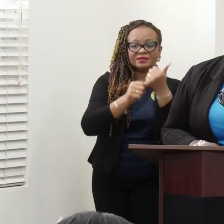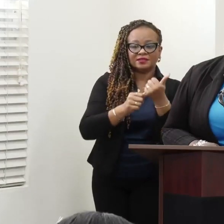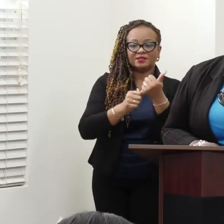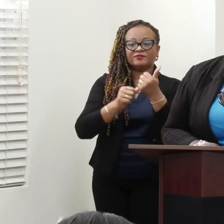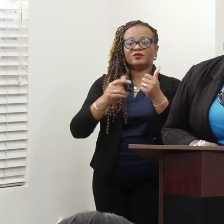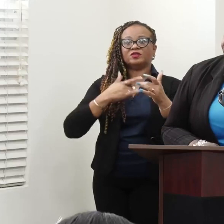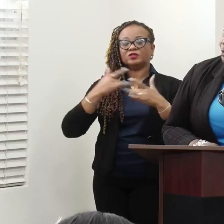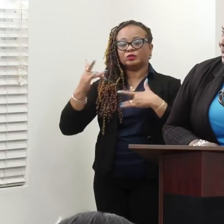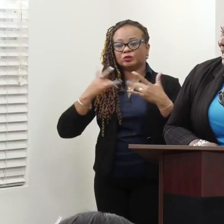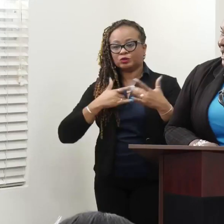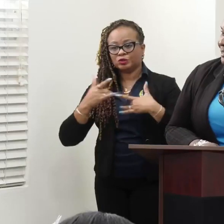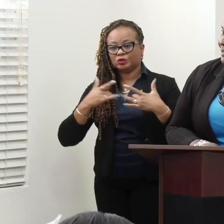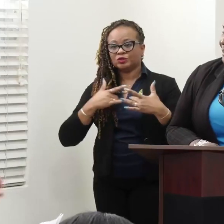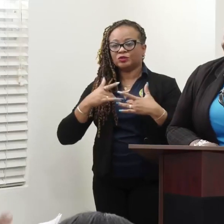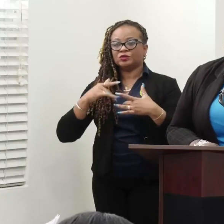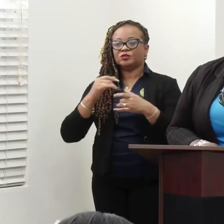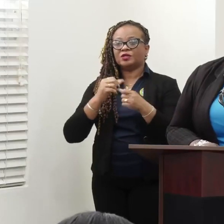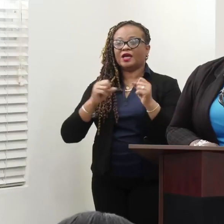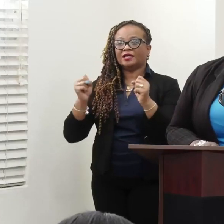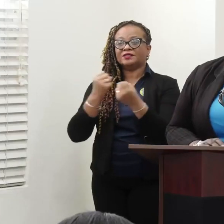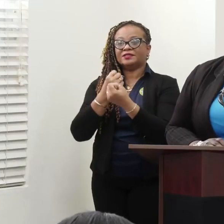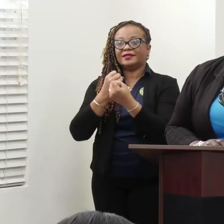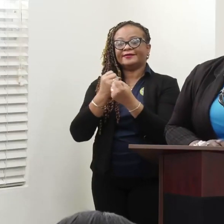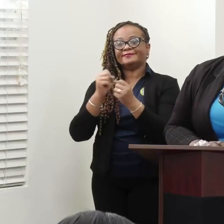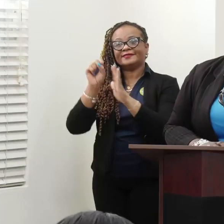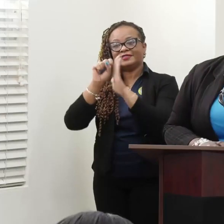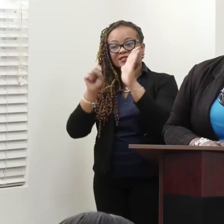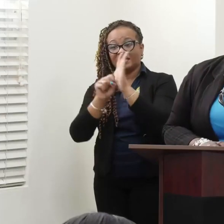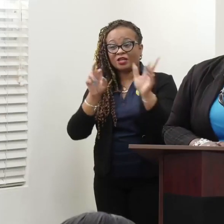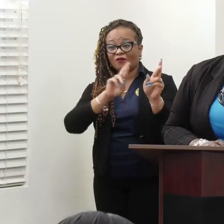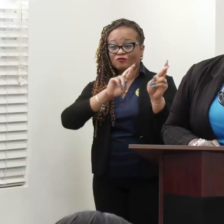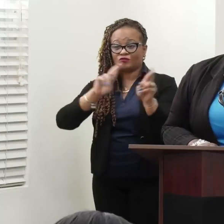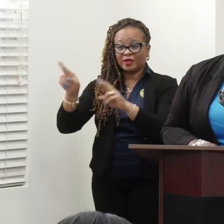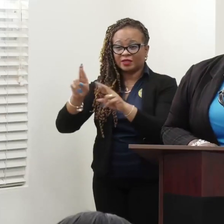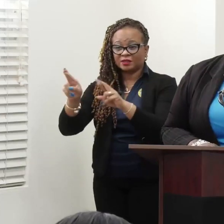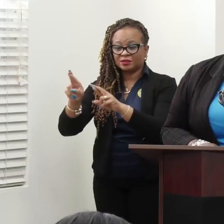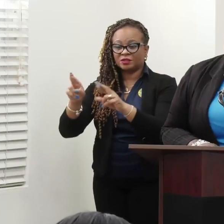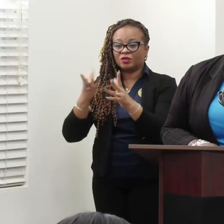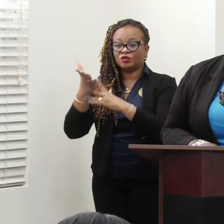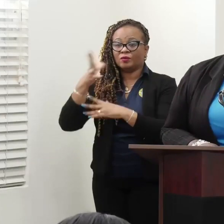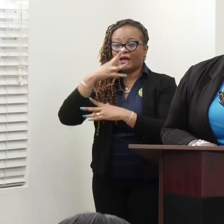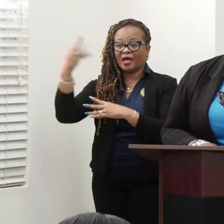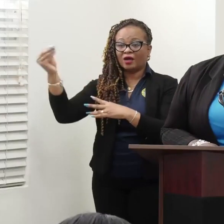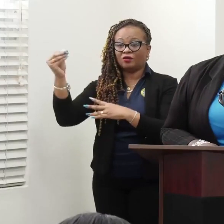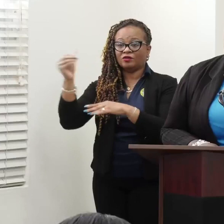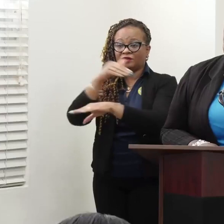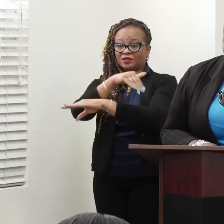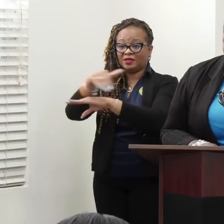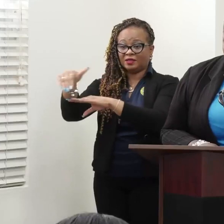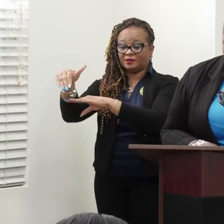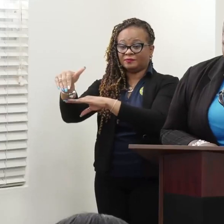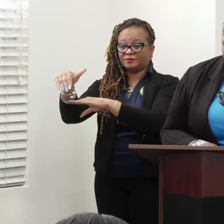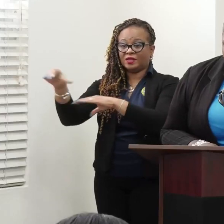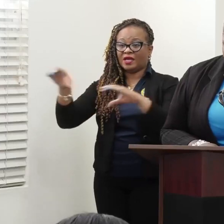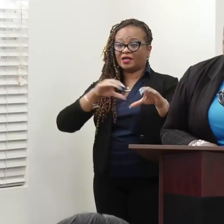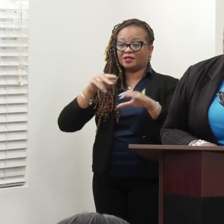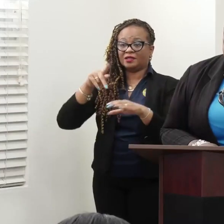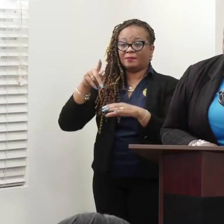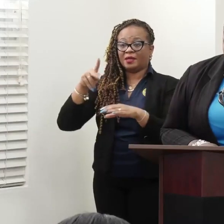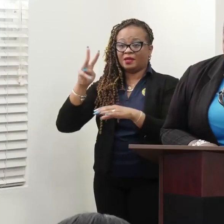few concerns to enhance their state of readiness. Throughout the course of the night, acting